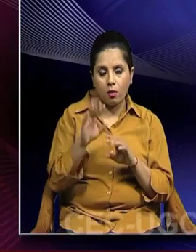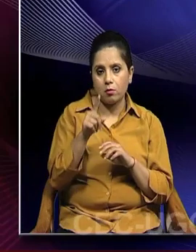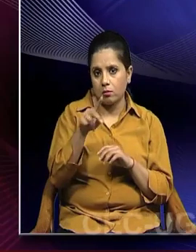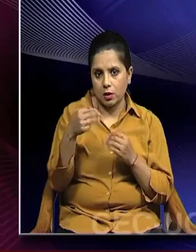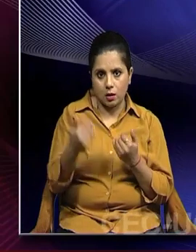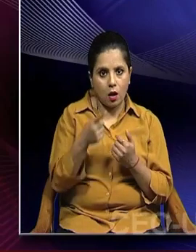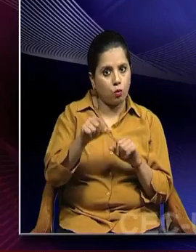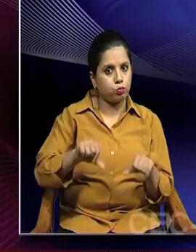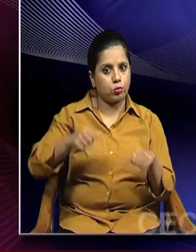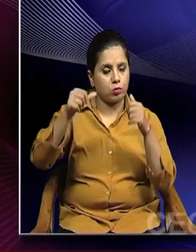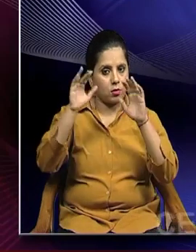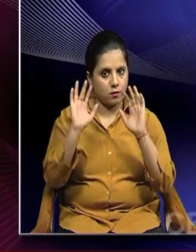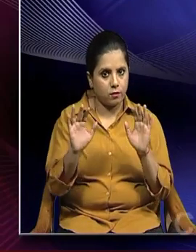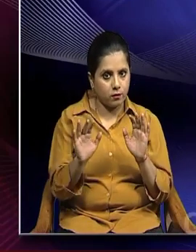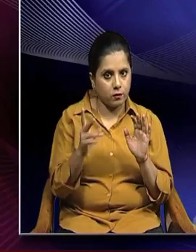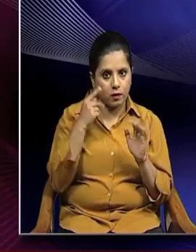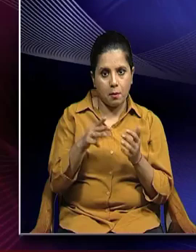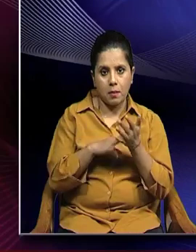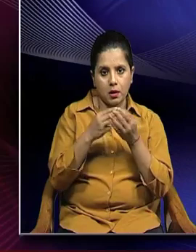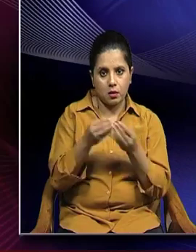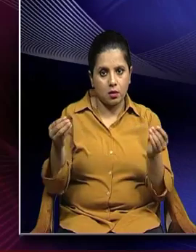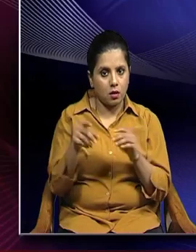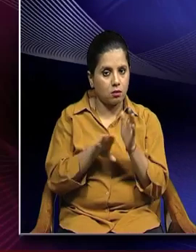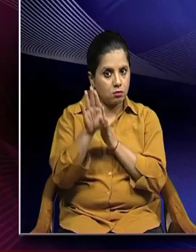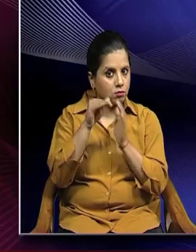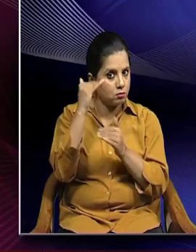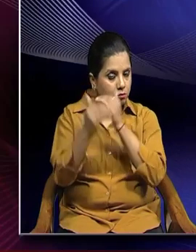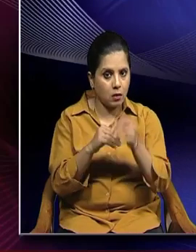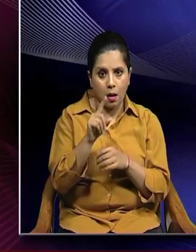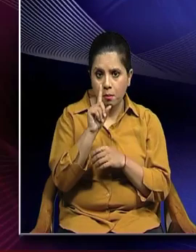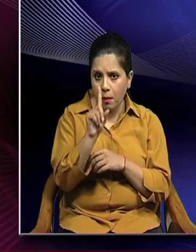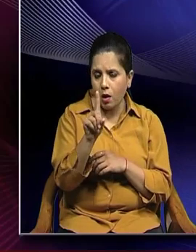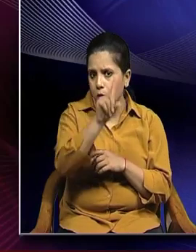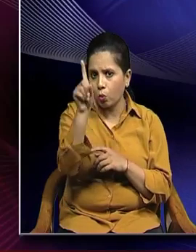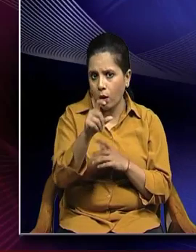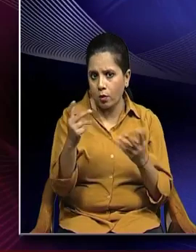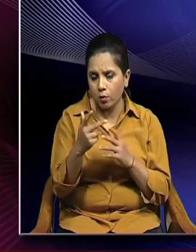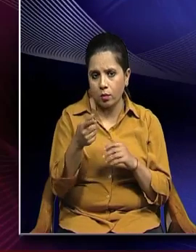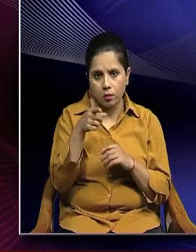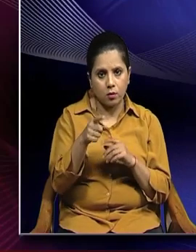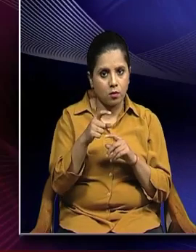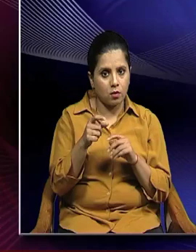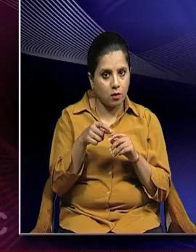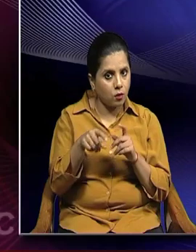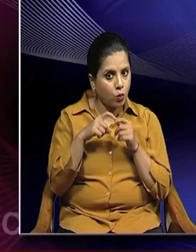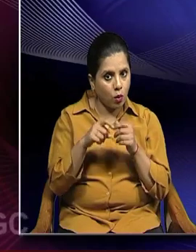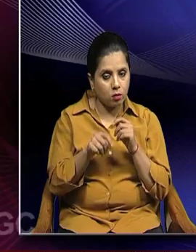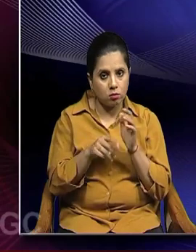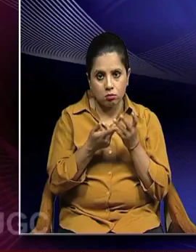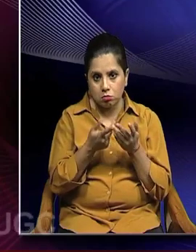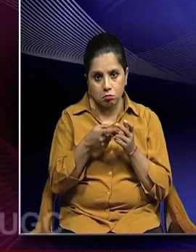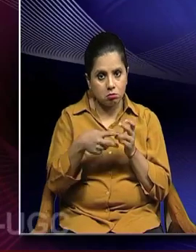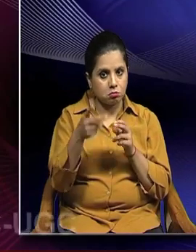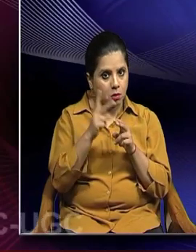are successful in terms of material development, but the question is whether that development is sustainable or not.